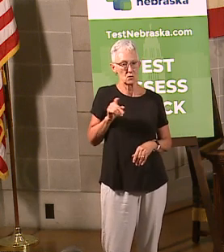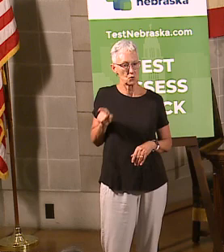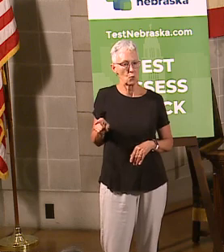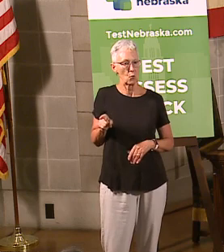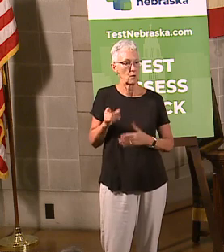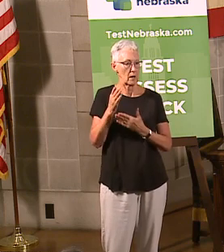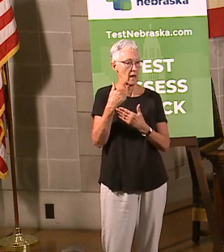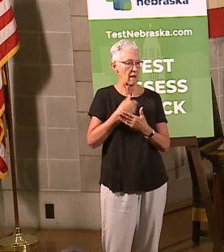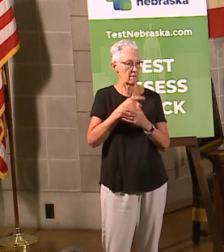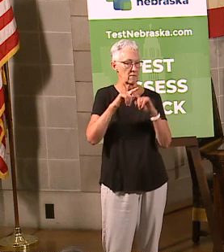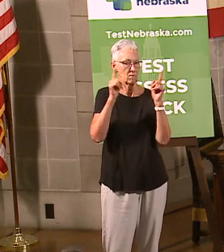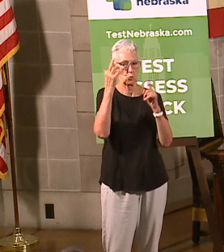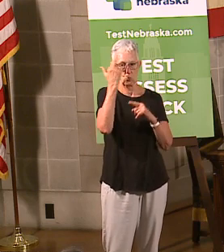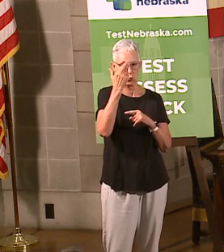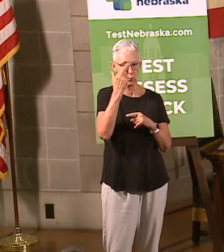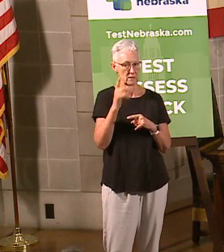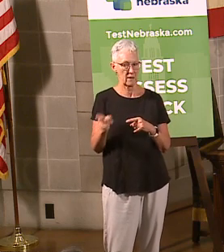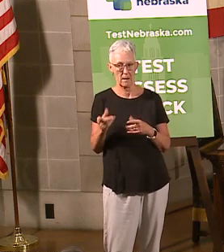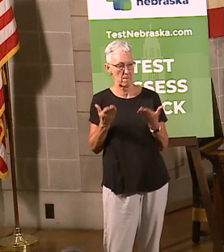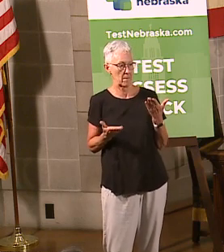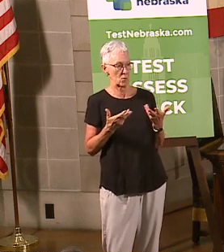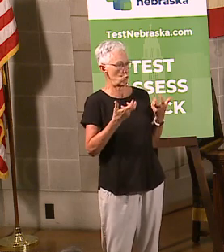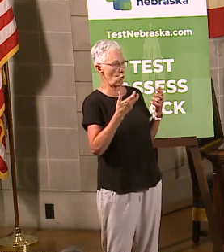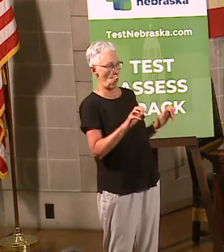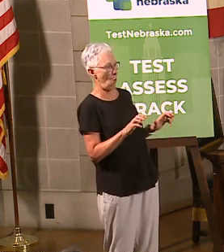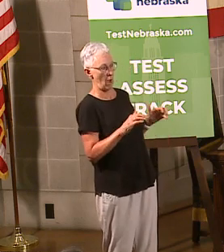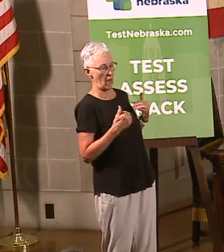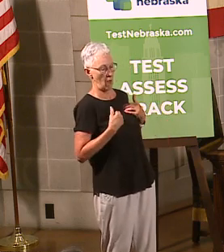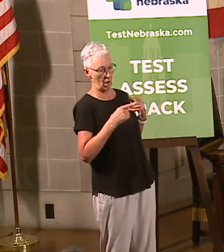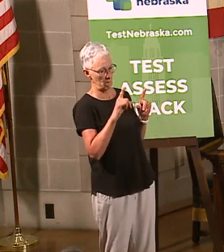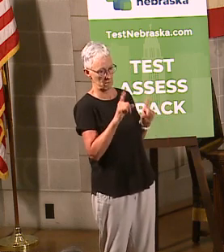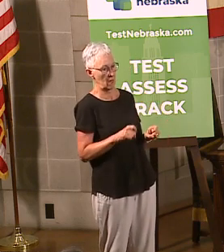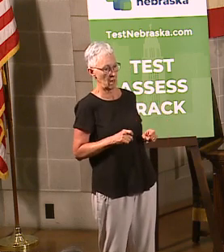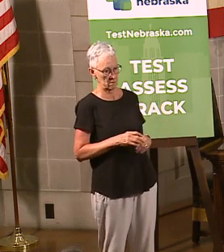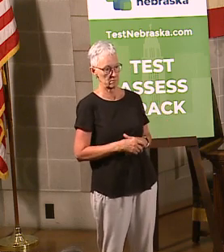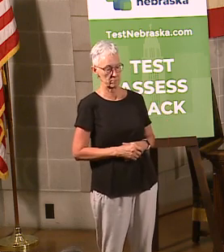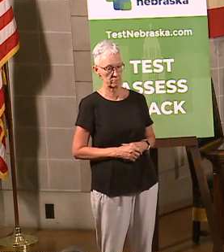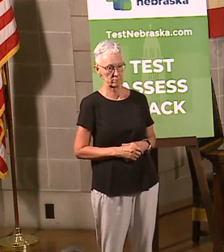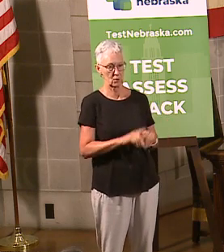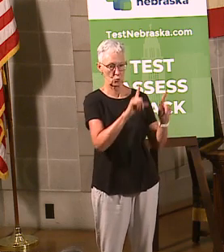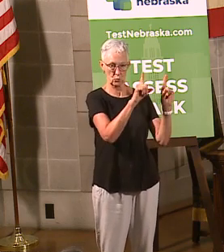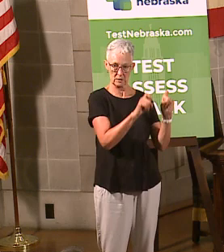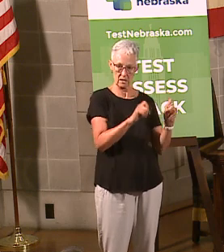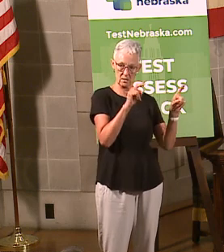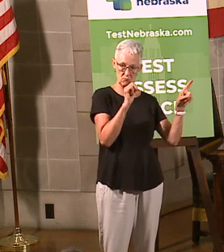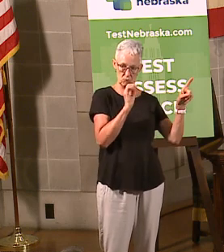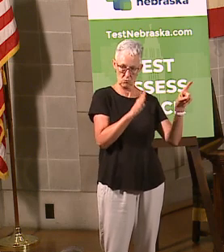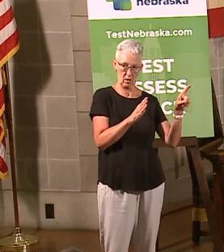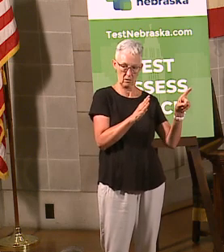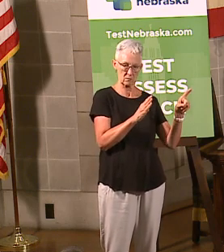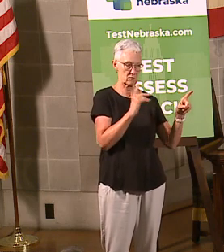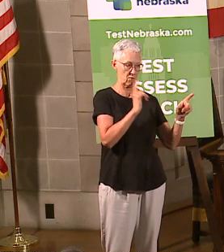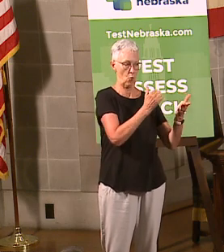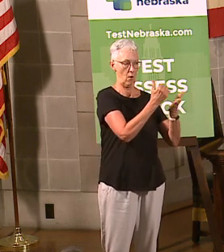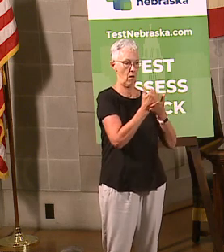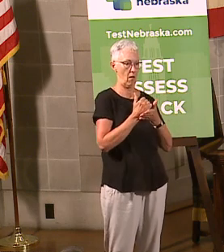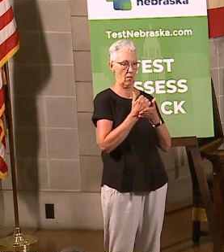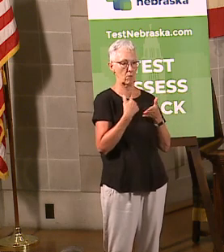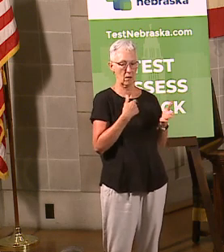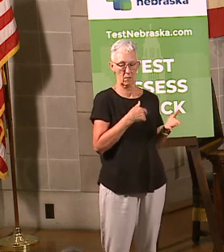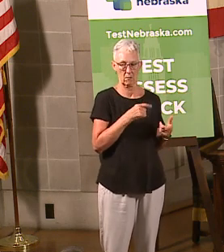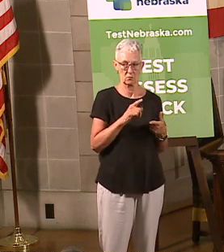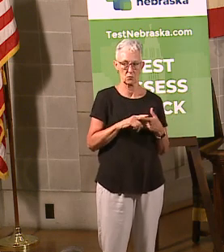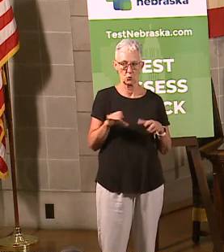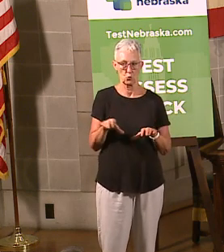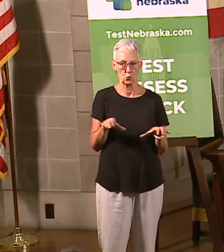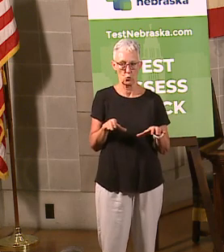decline testing. Test Nebraska is being offered by the state to help facilitate baseline testing of staff and